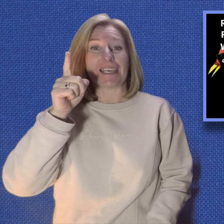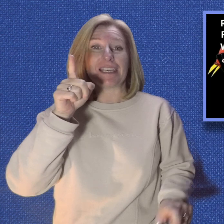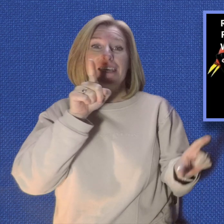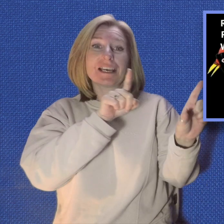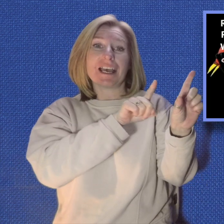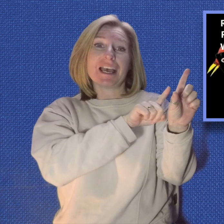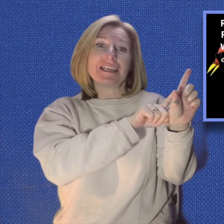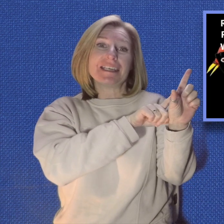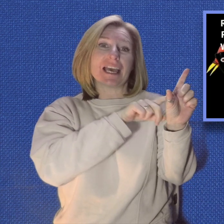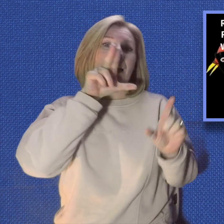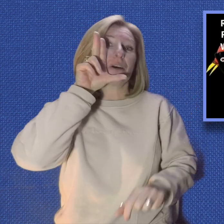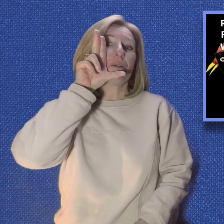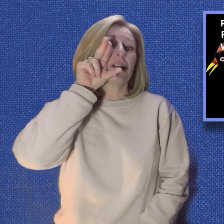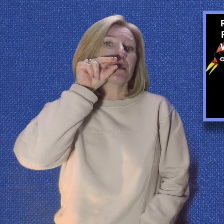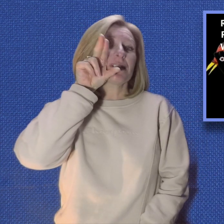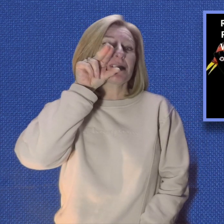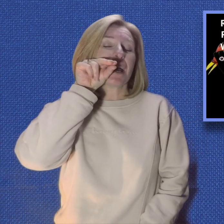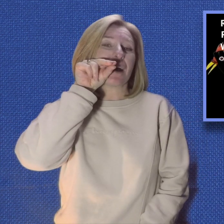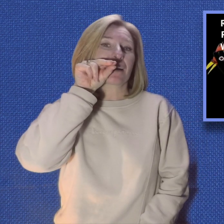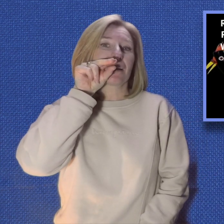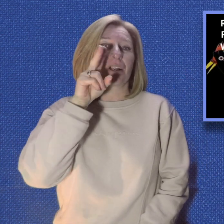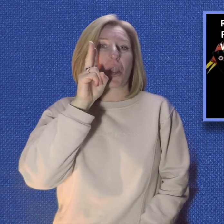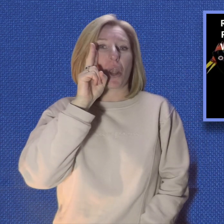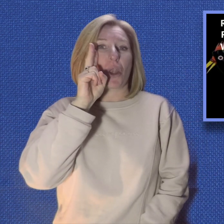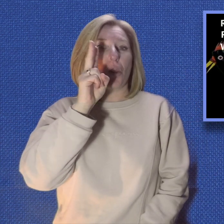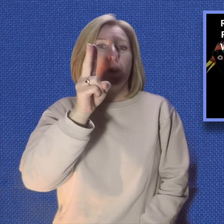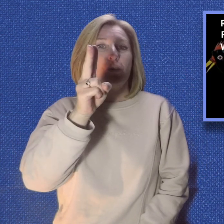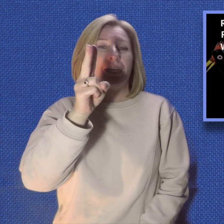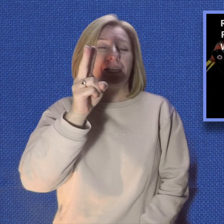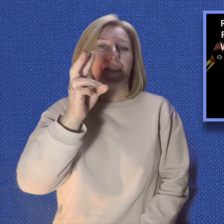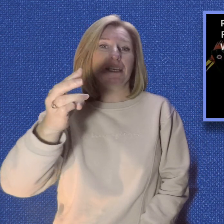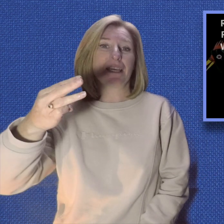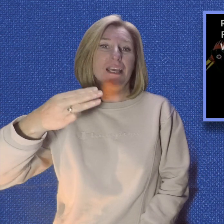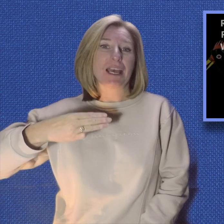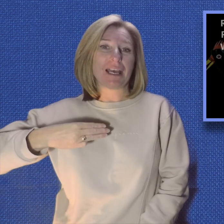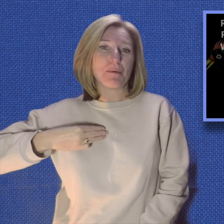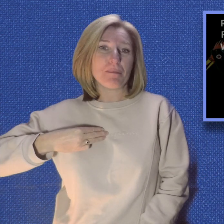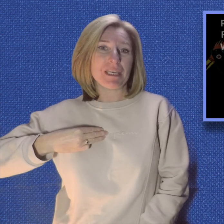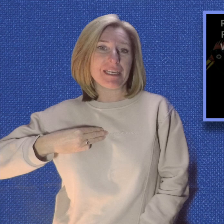a yellow duck looking at me.